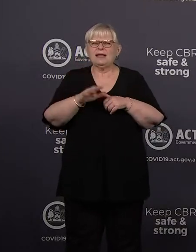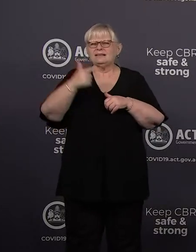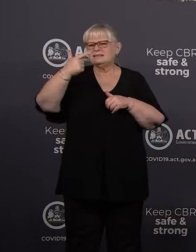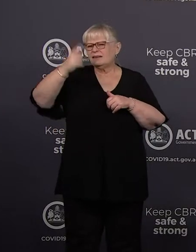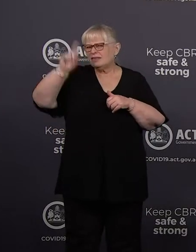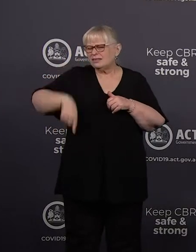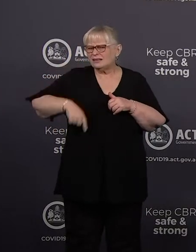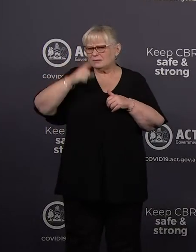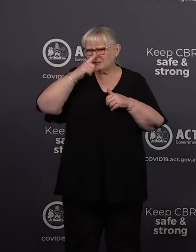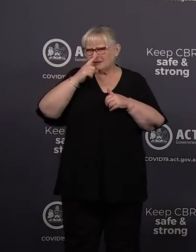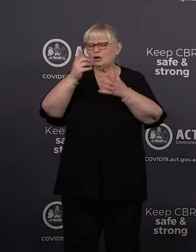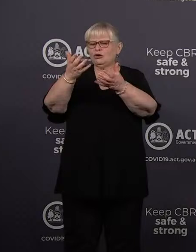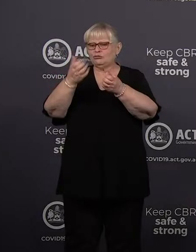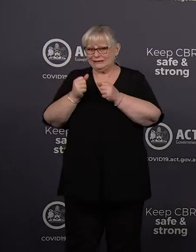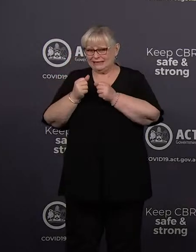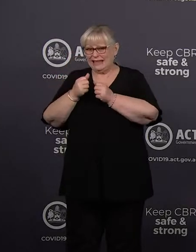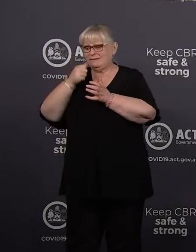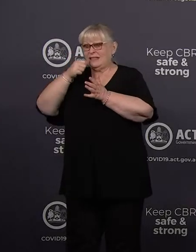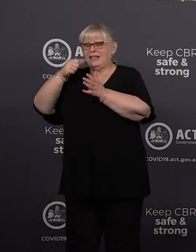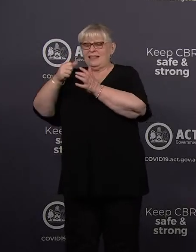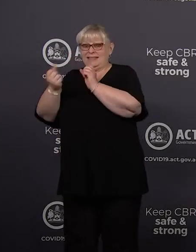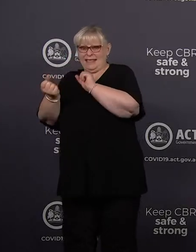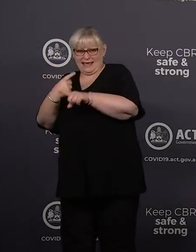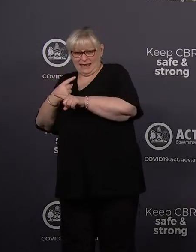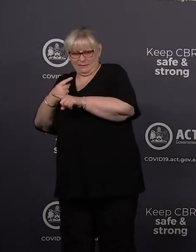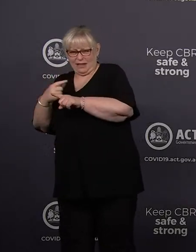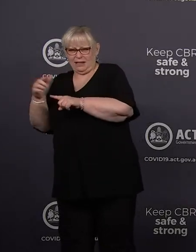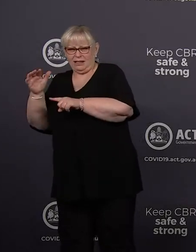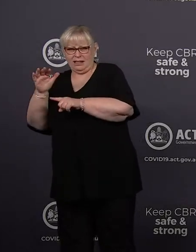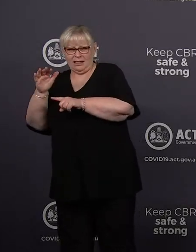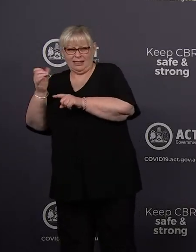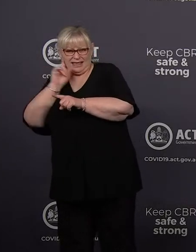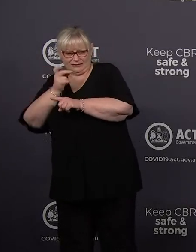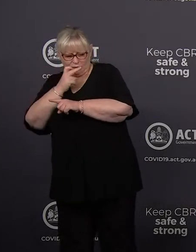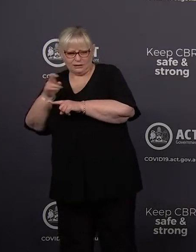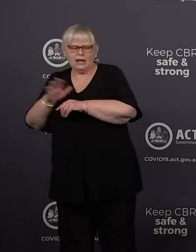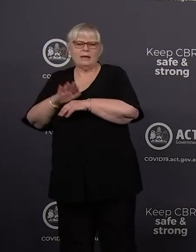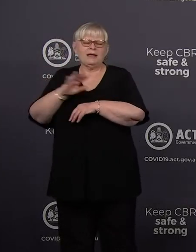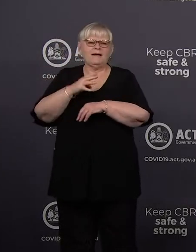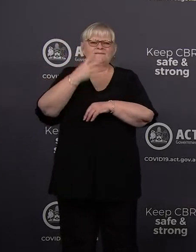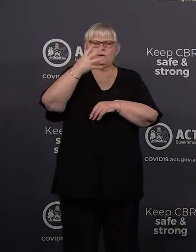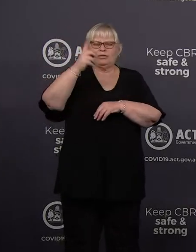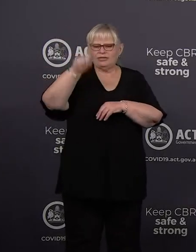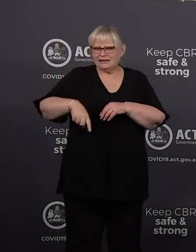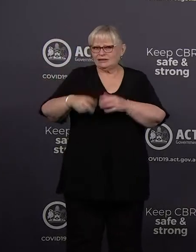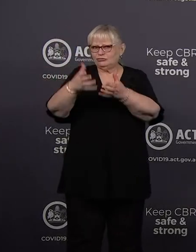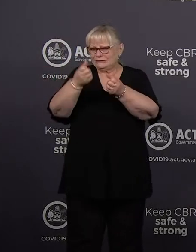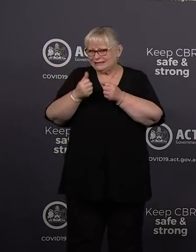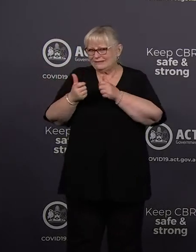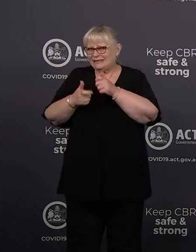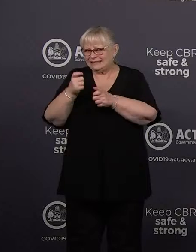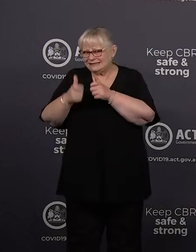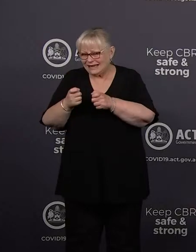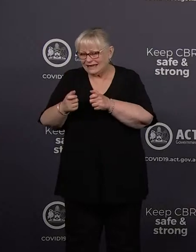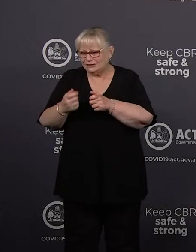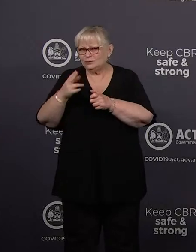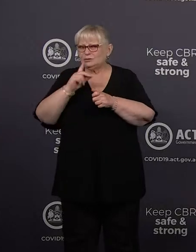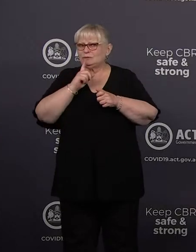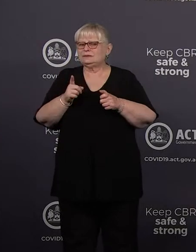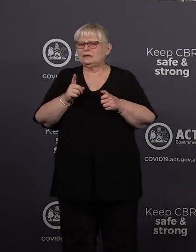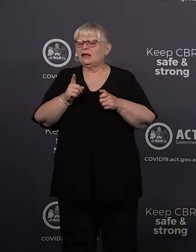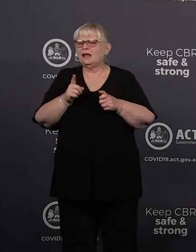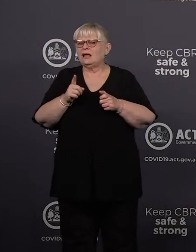people got a release notification last night. About 4,000 people got a text last night saying